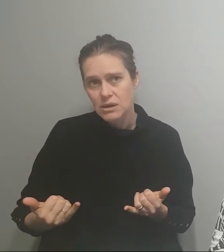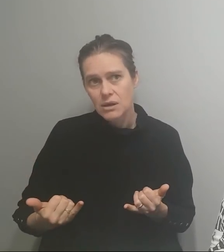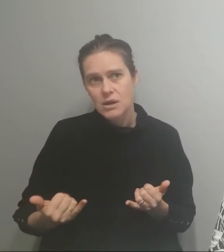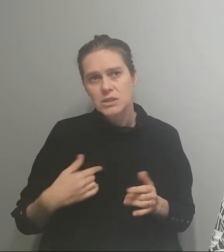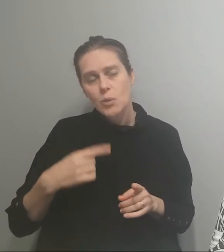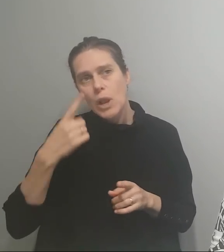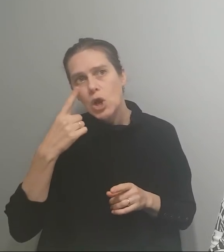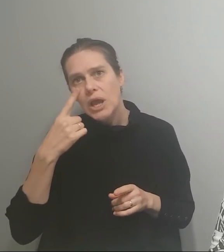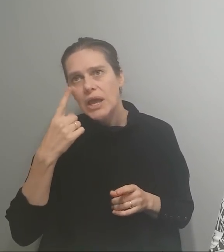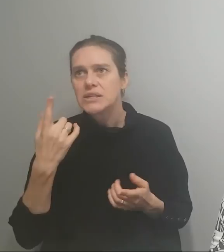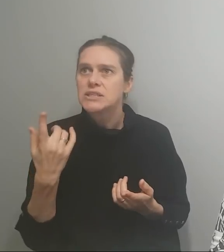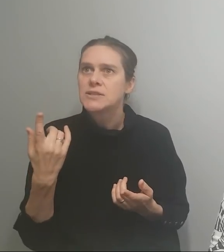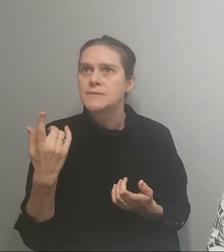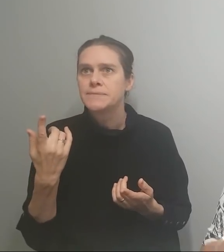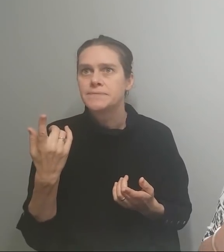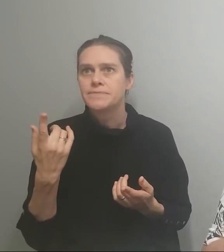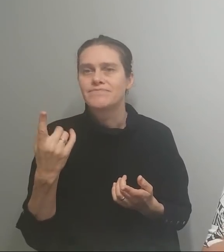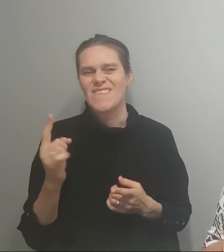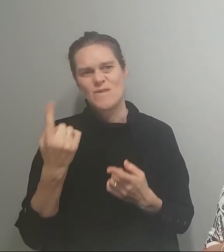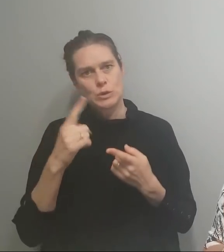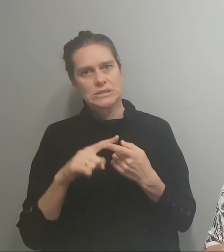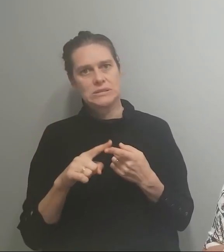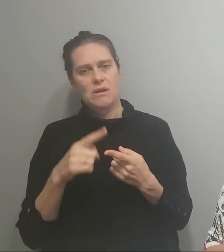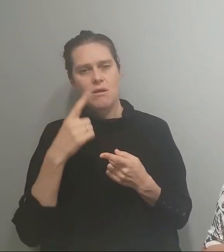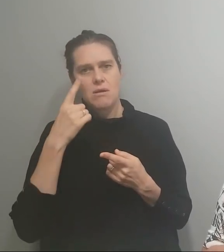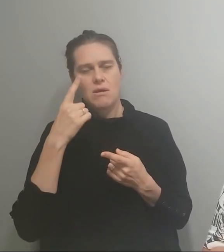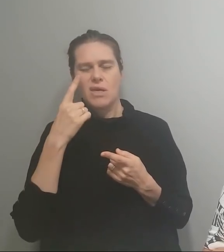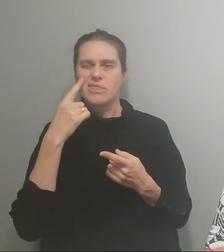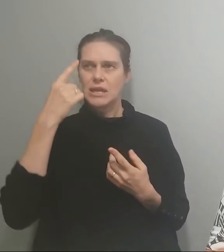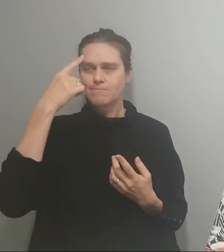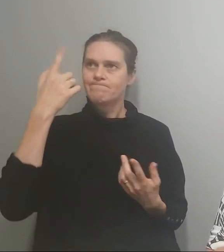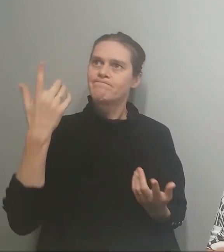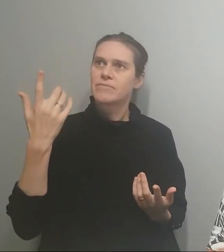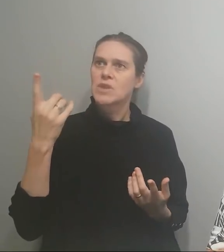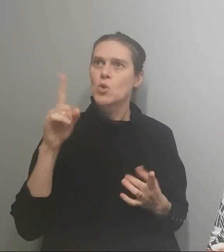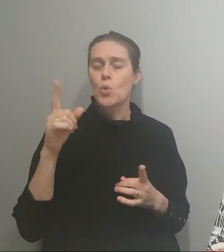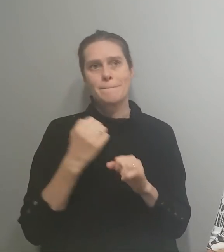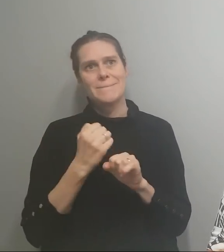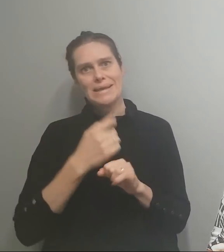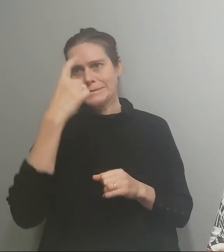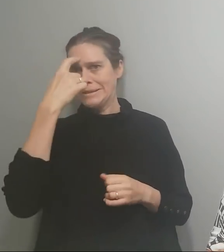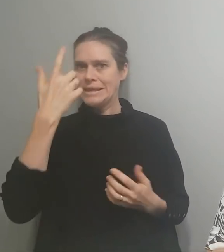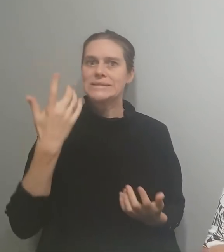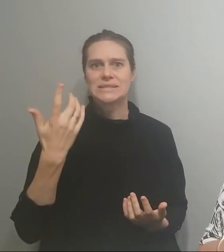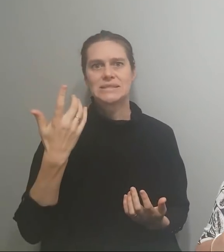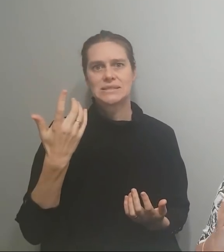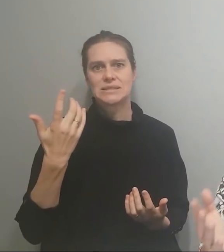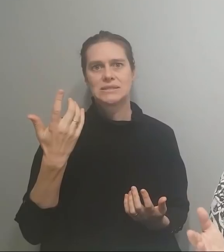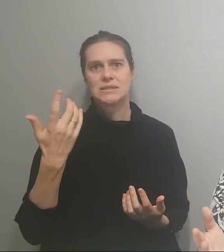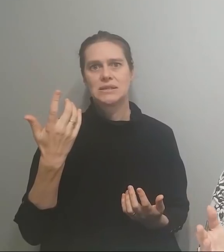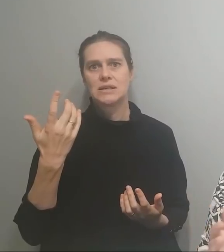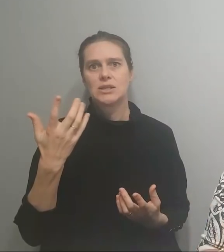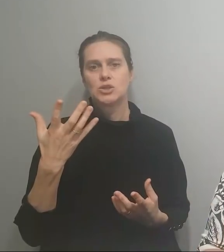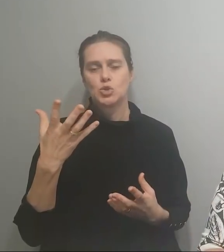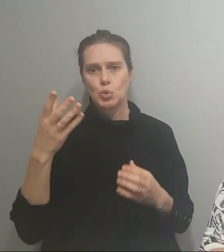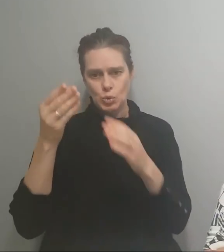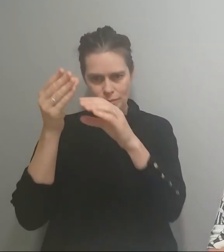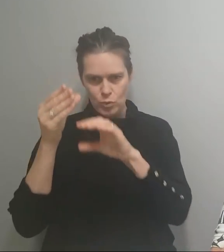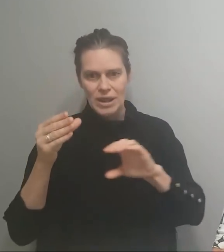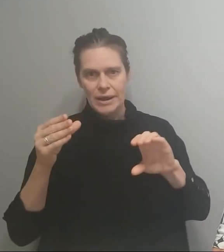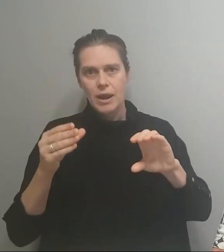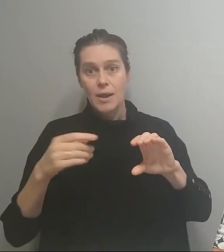firstly looking from the kind of question about what makes sense to put it into personal budgets